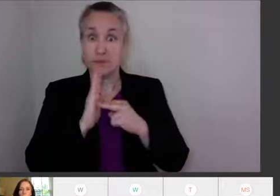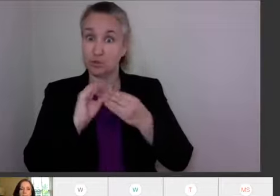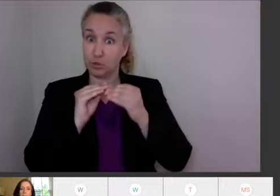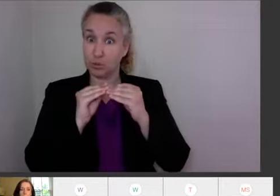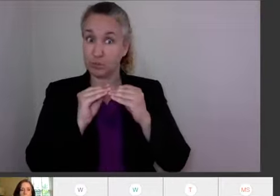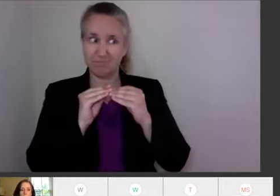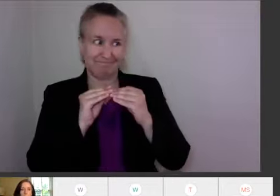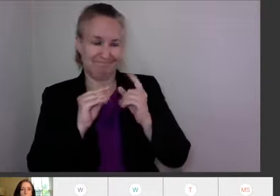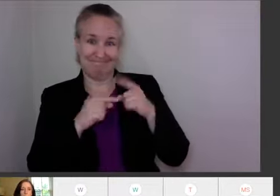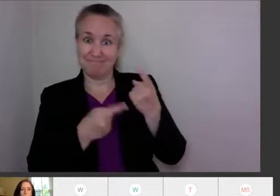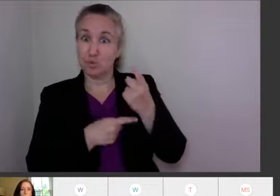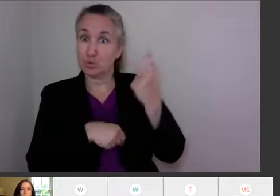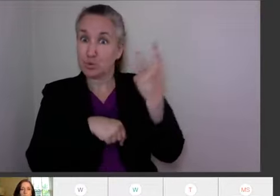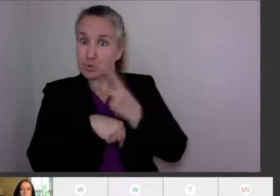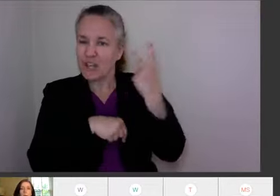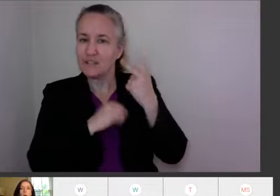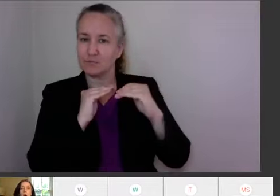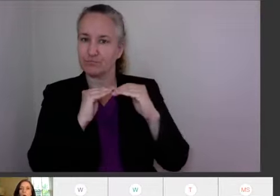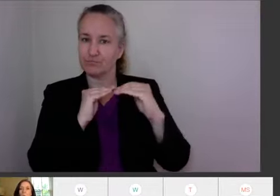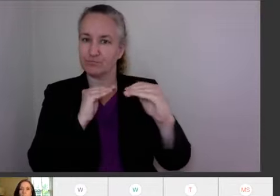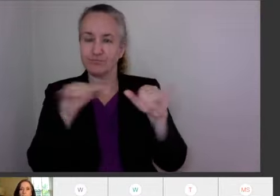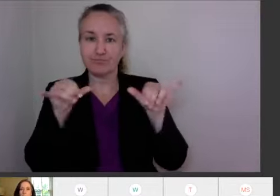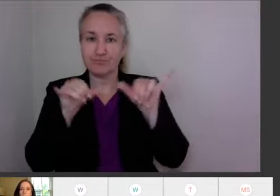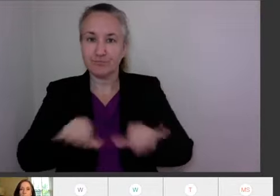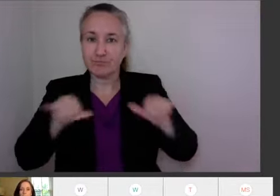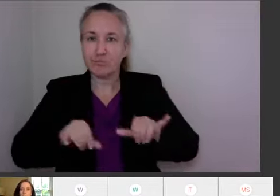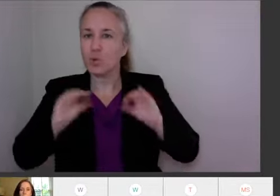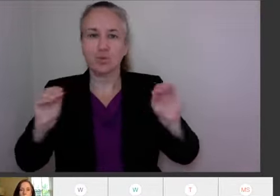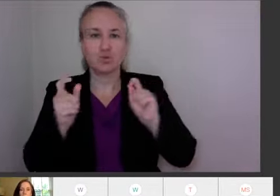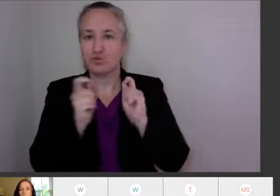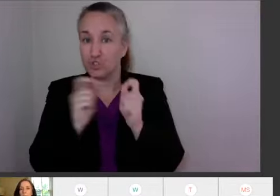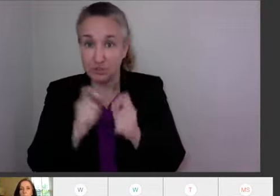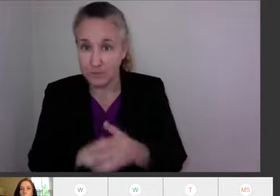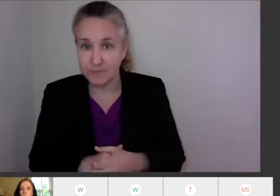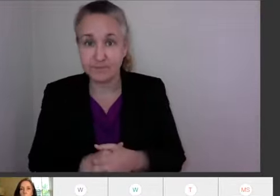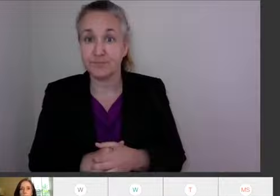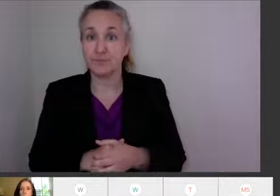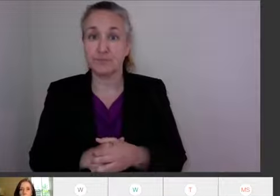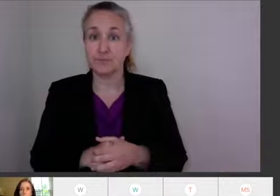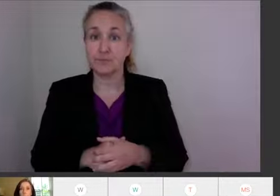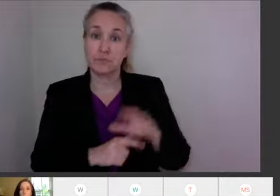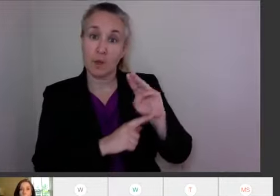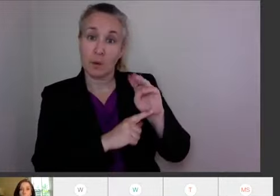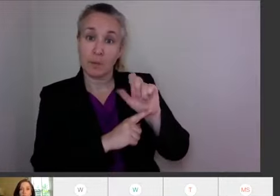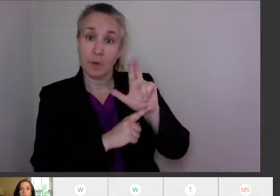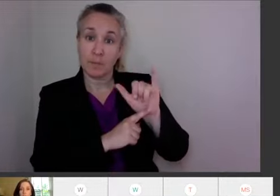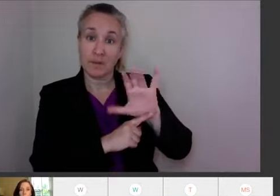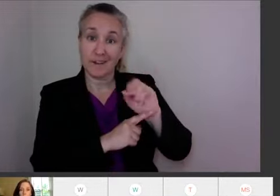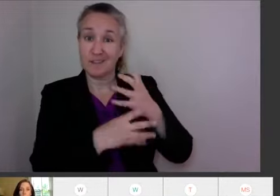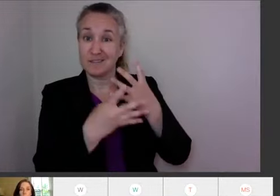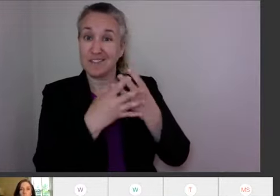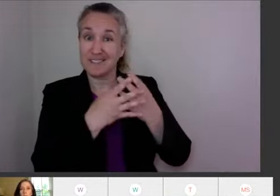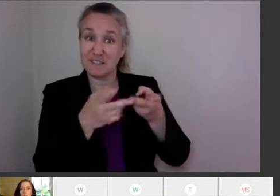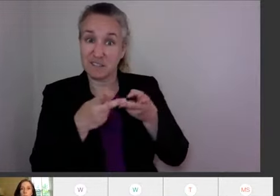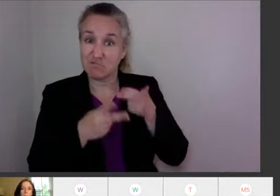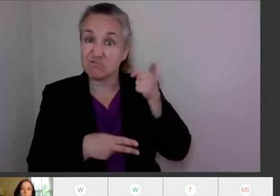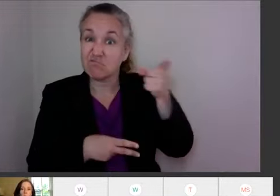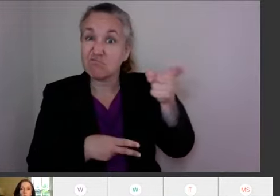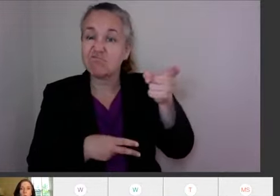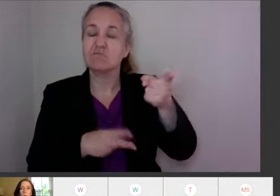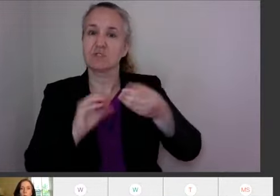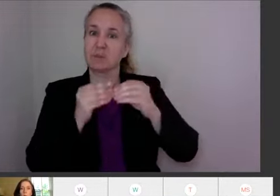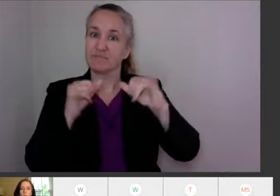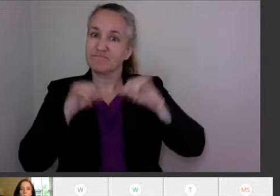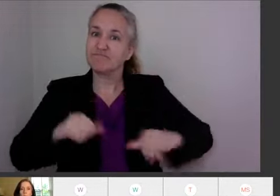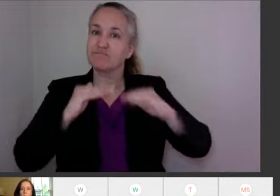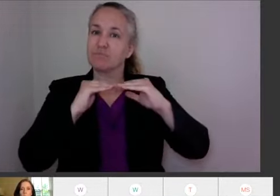last couple of days. All is stable at the Montgomery County Correctional Facility. We have